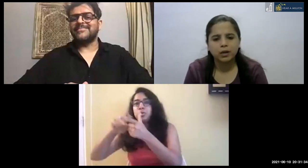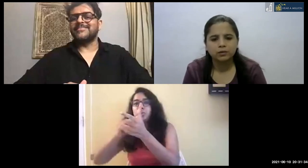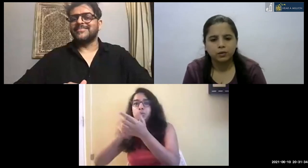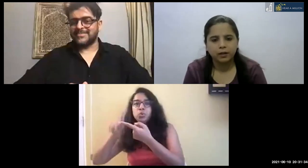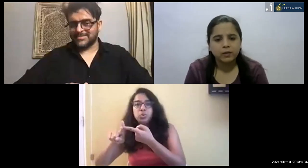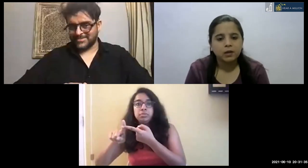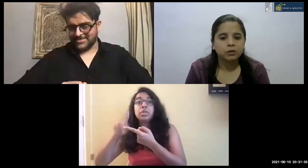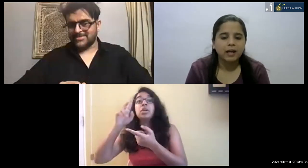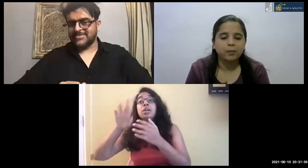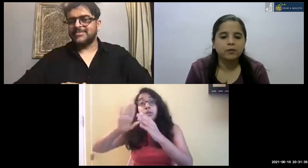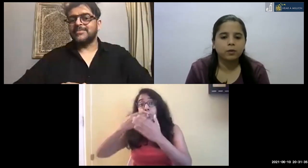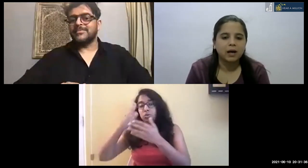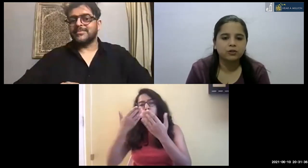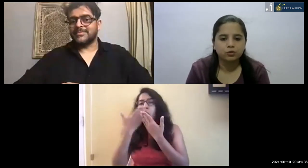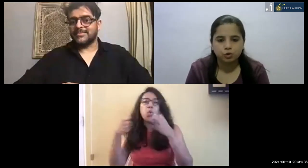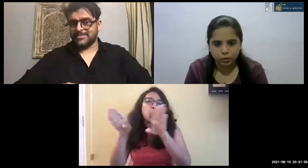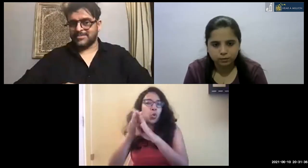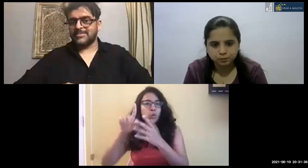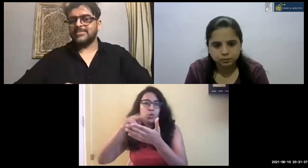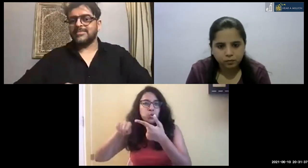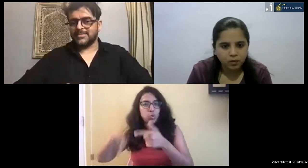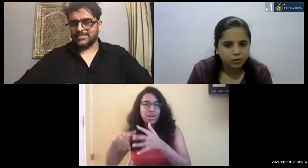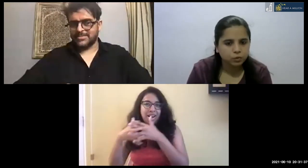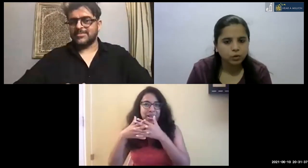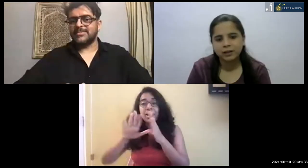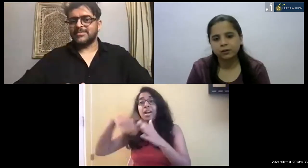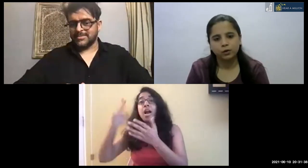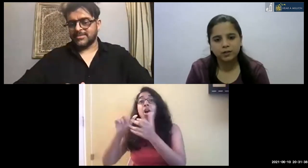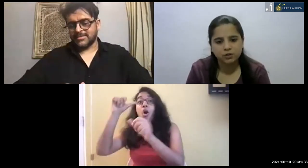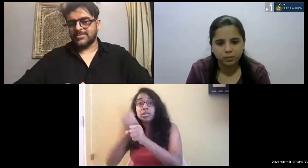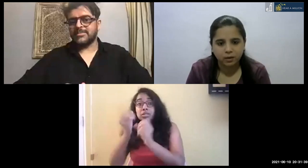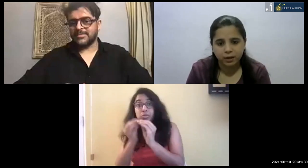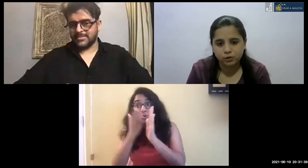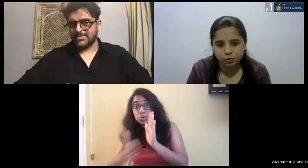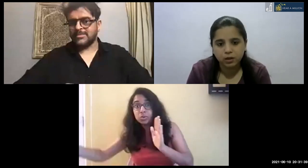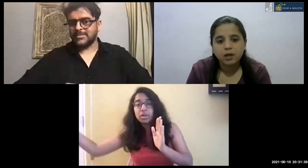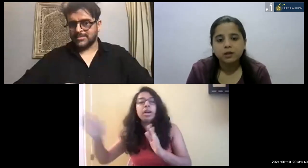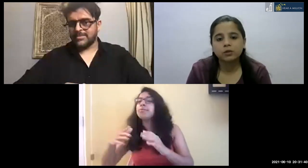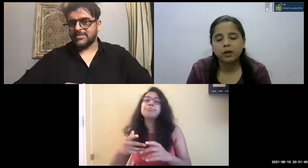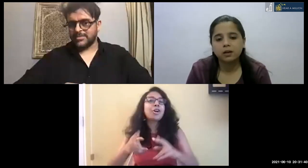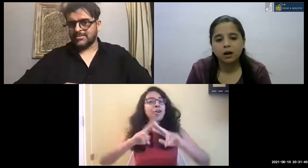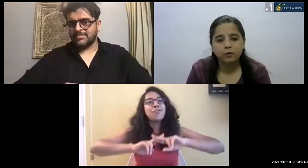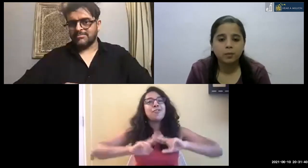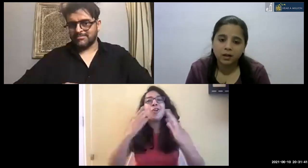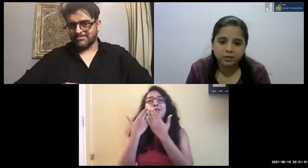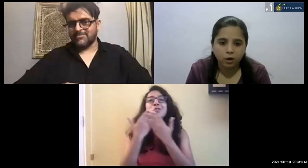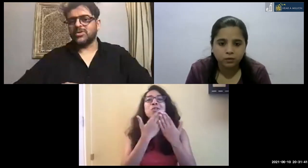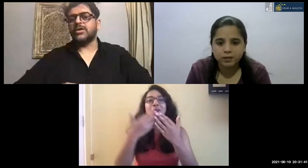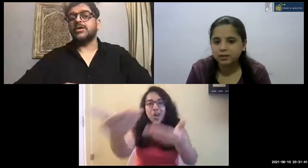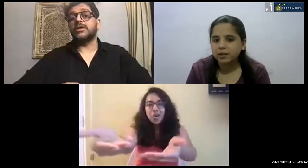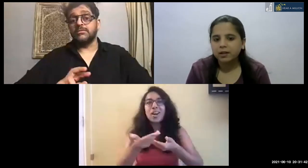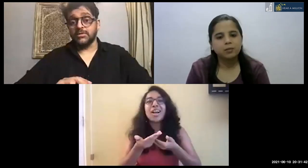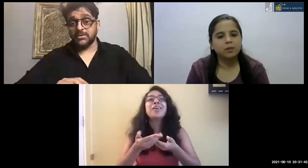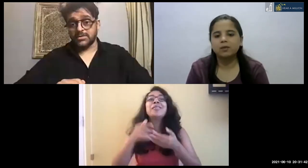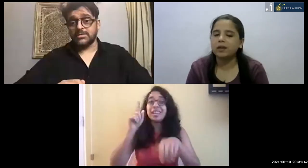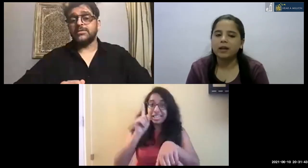1 to 2 hours only. So it happened from March to June. School were closed in June. So from August